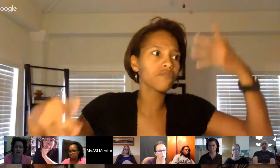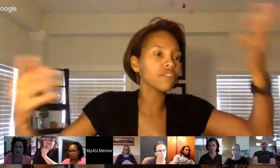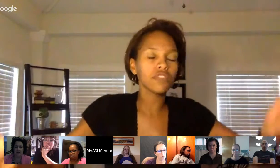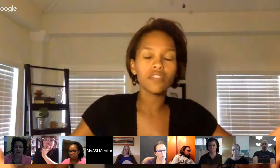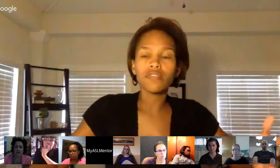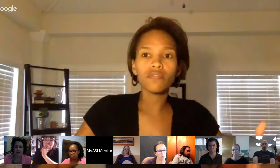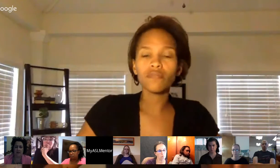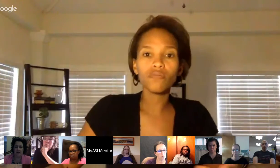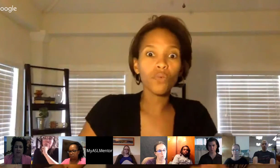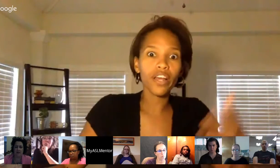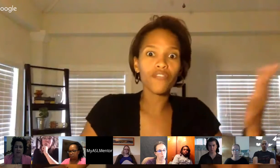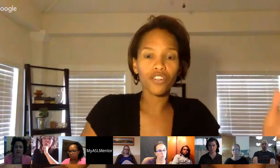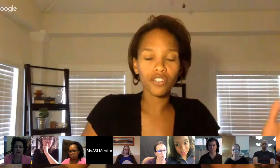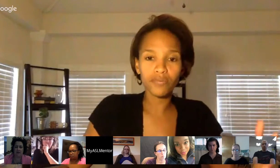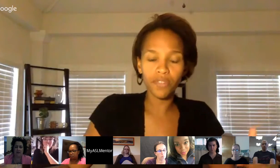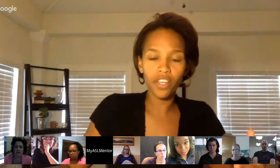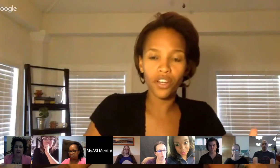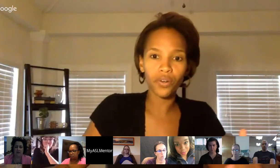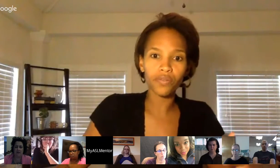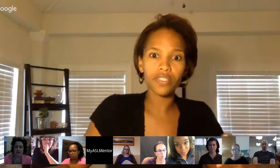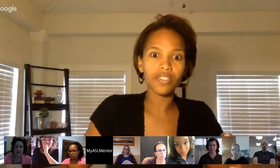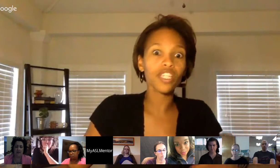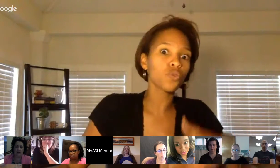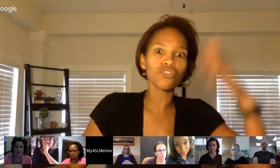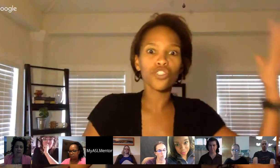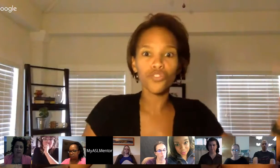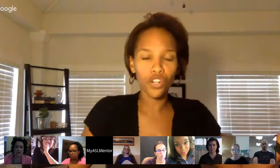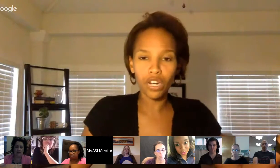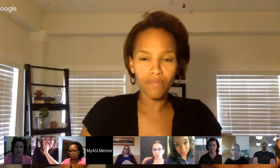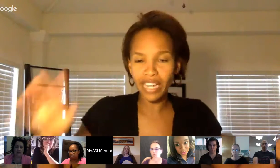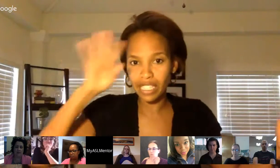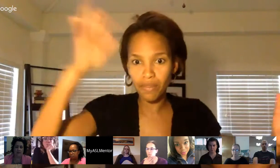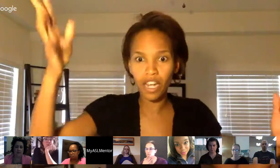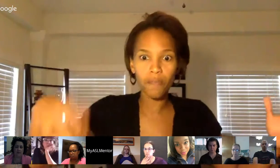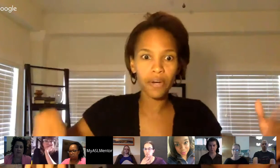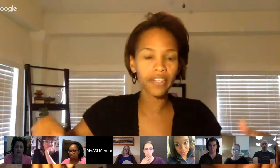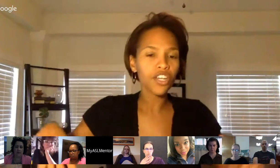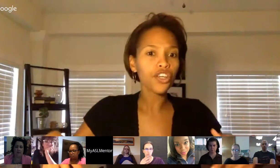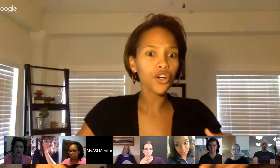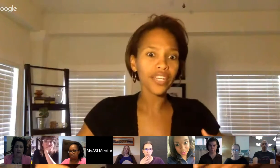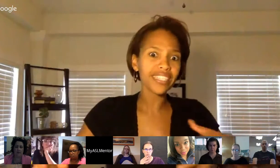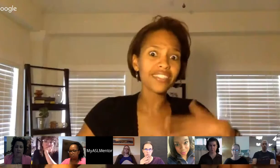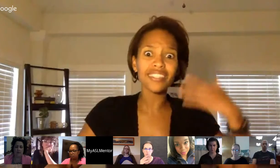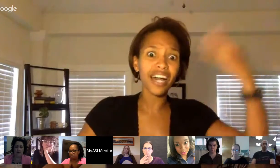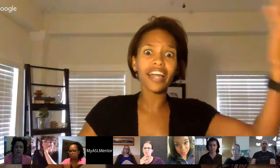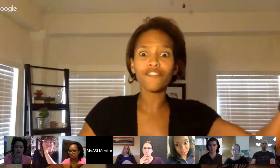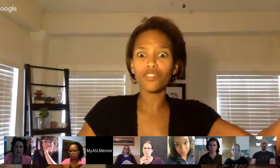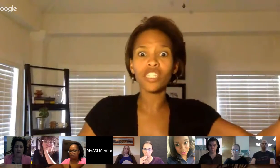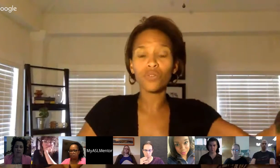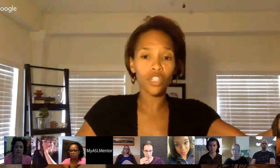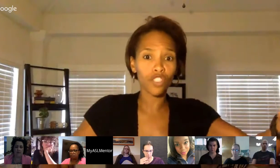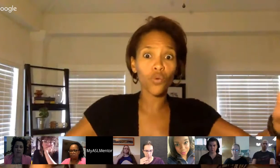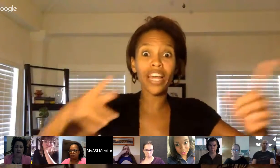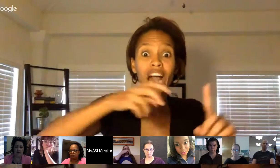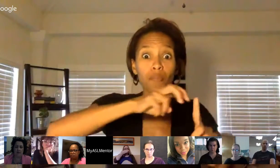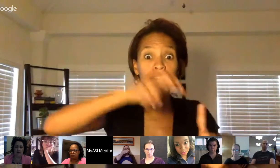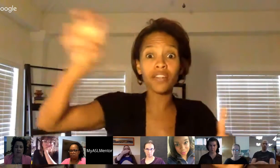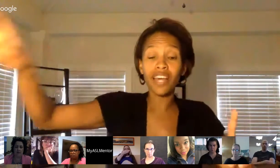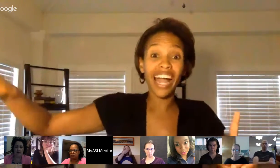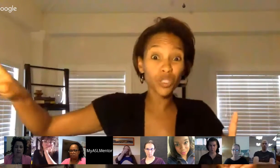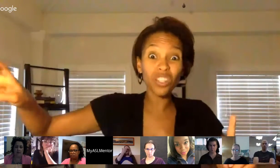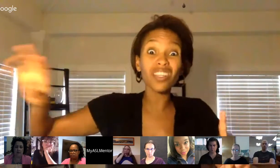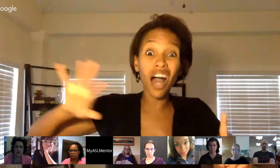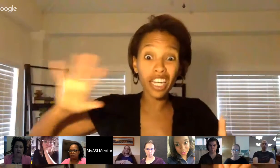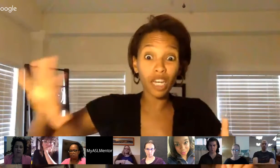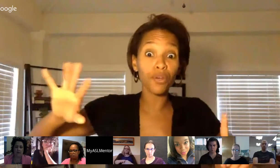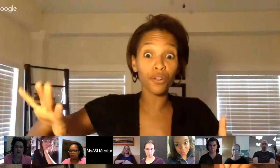for whatever, you know, SQL Server. I'm making something up, but you know, like this is the sign for SQL Server. So when I hop in,